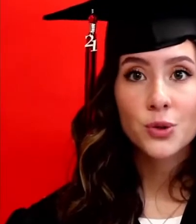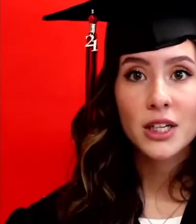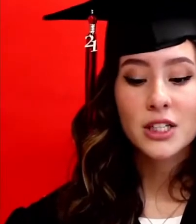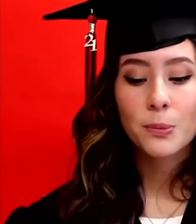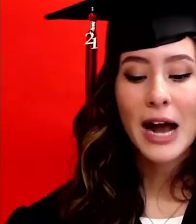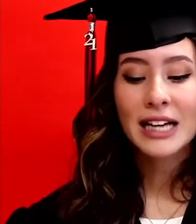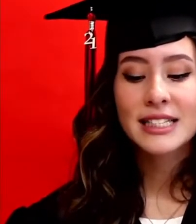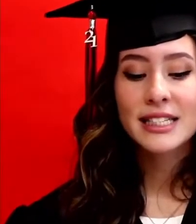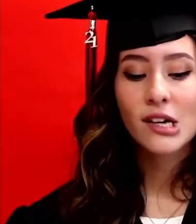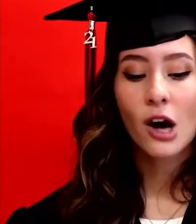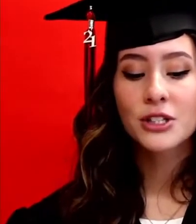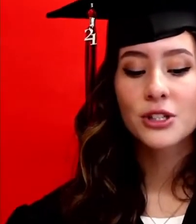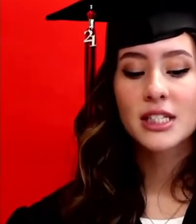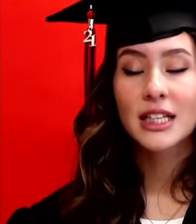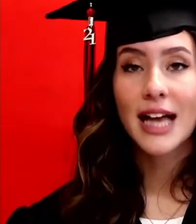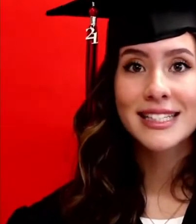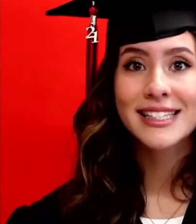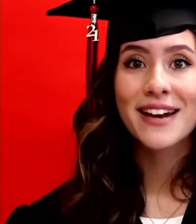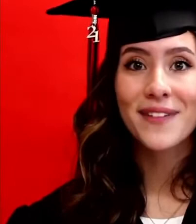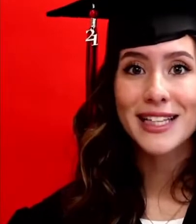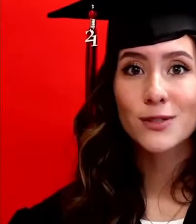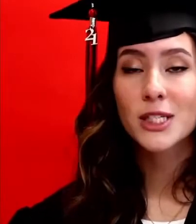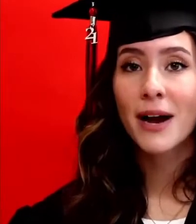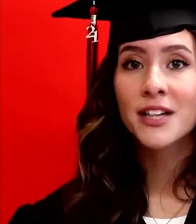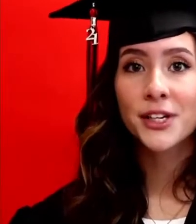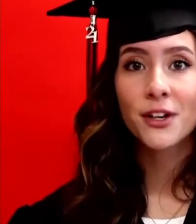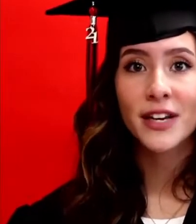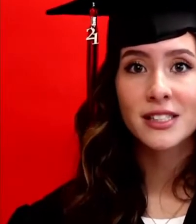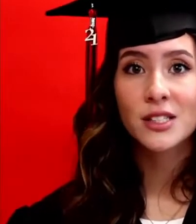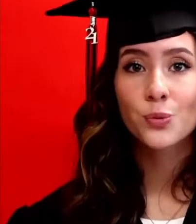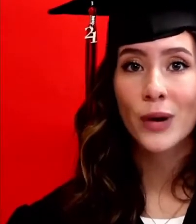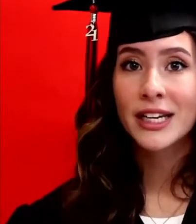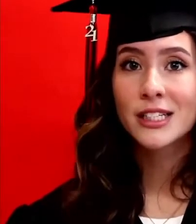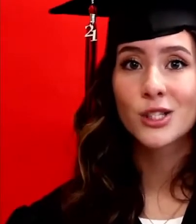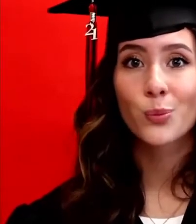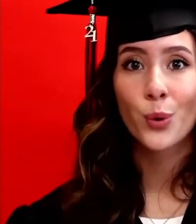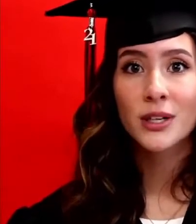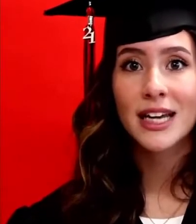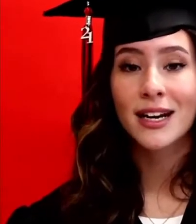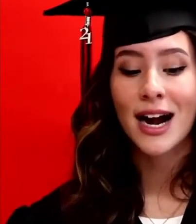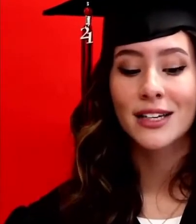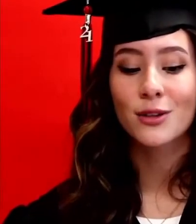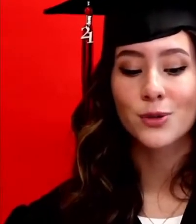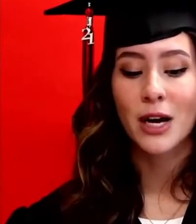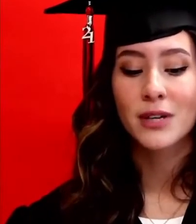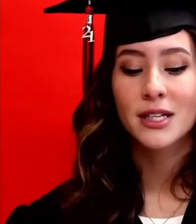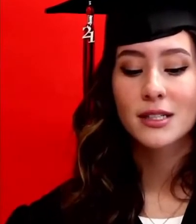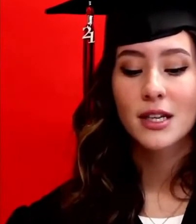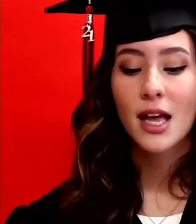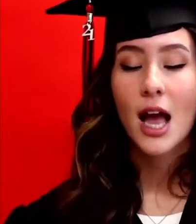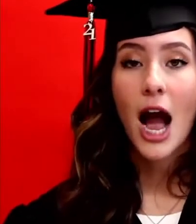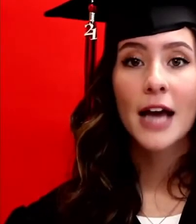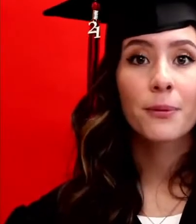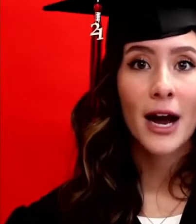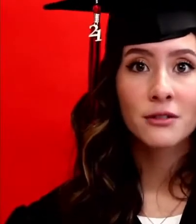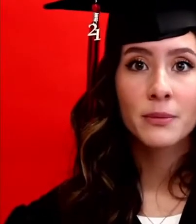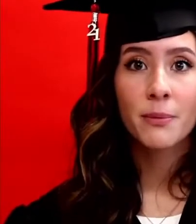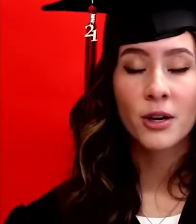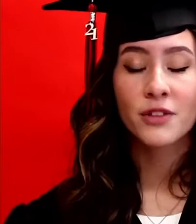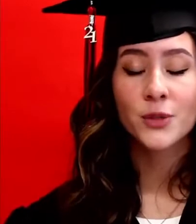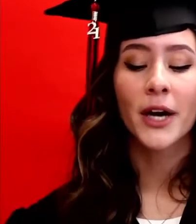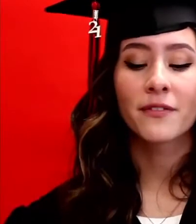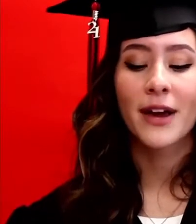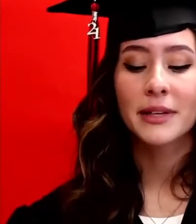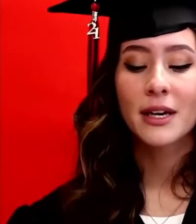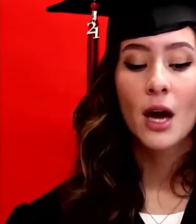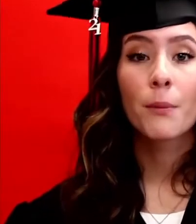sometimes through a screen to practices, concerts, classes, and events with smiles on our faces, ready to support and guide those around us. I am proud to be